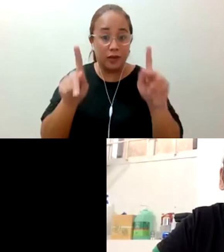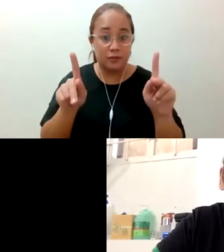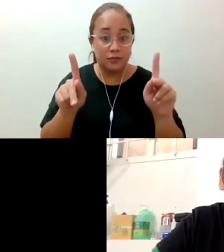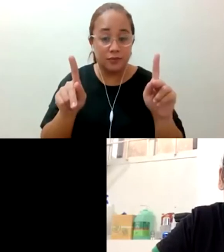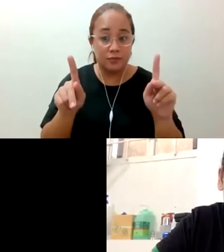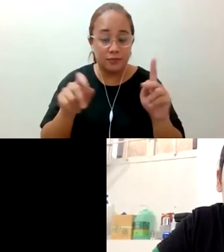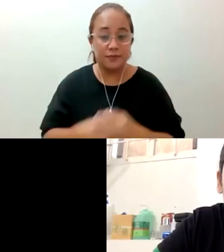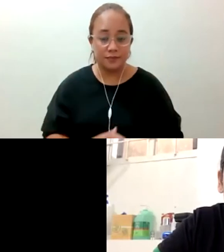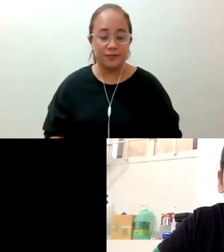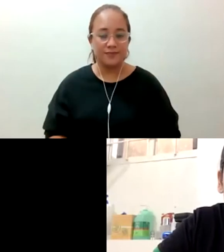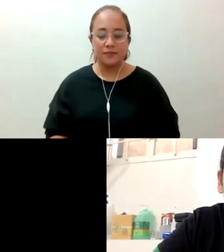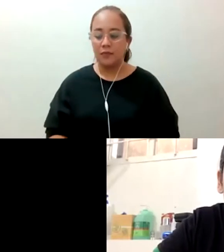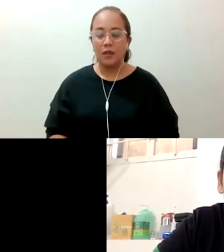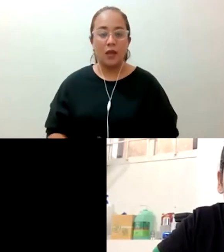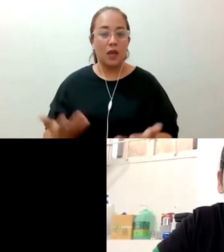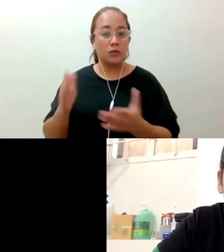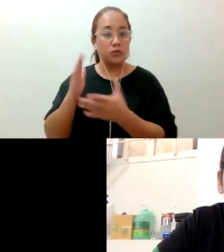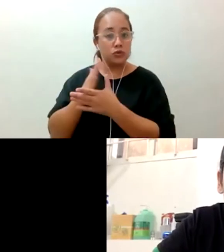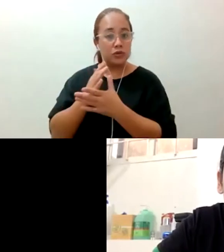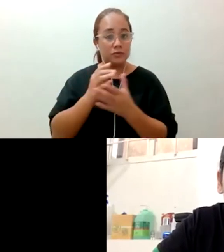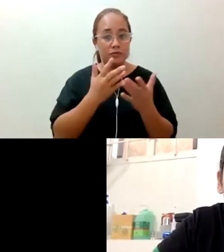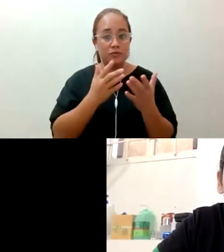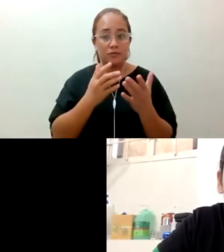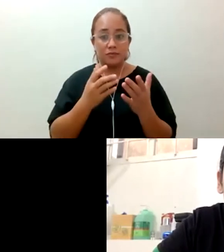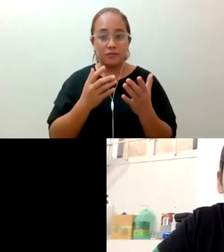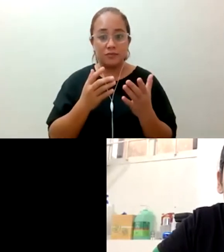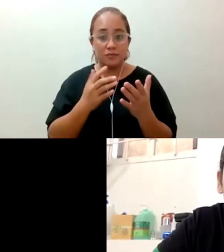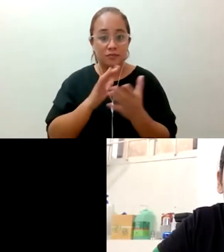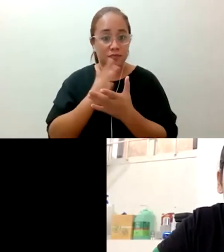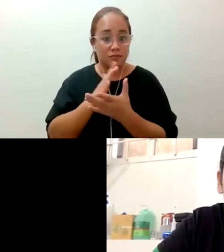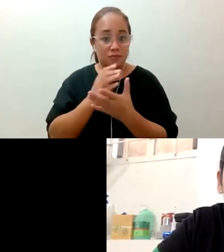So Okay, sir. you've shared with everyone.